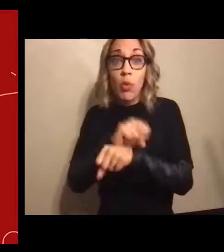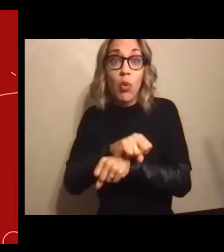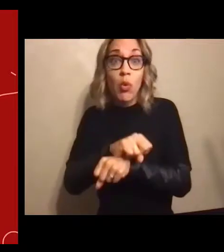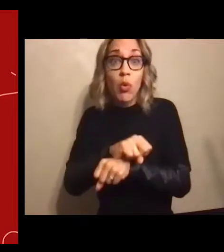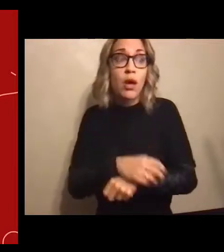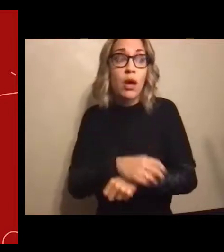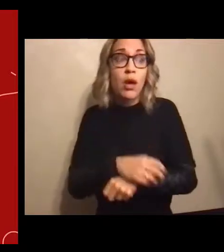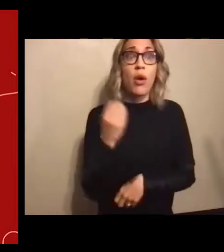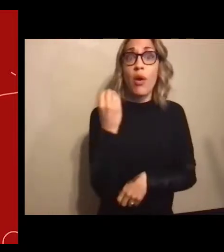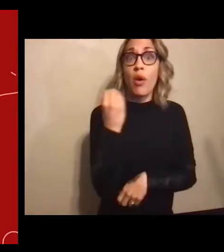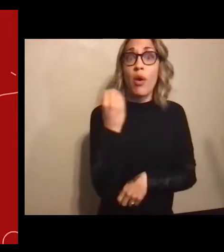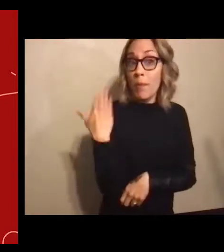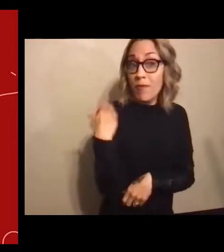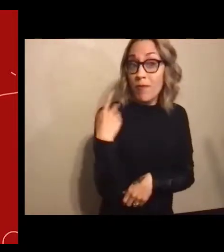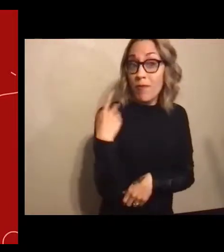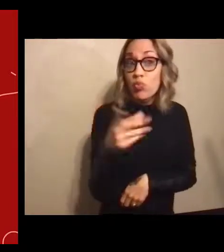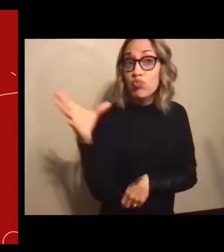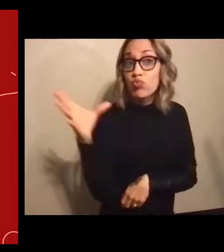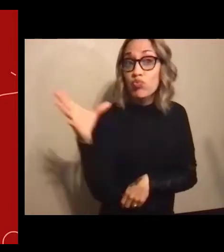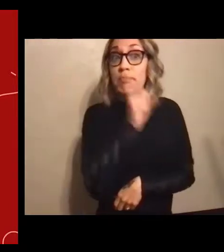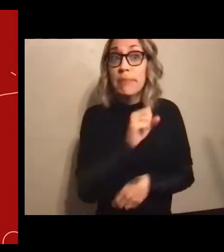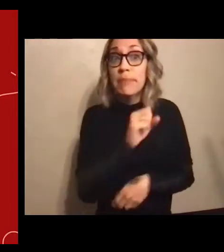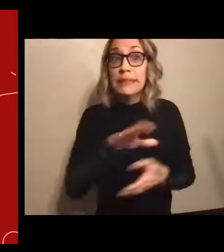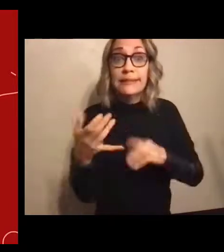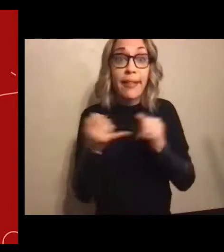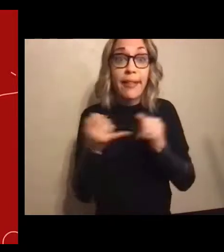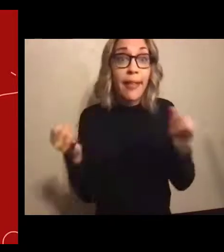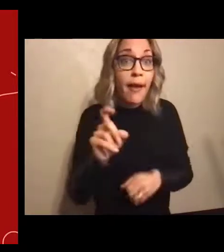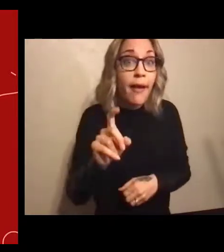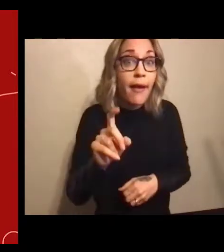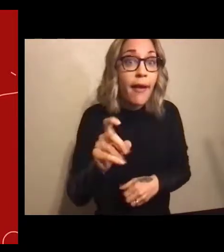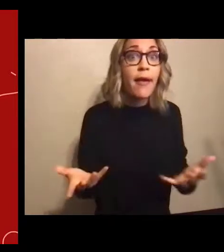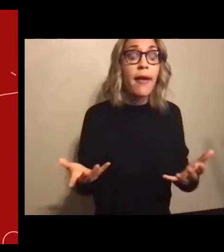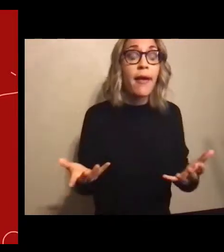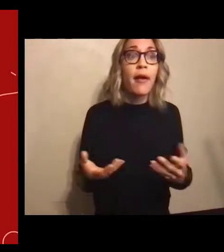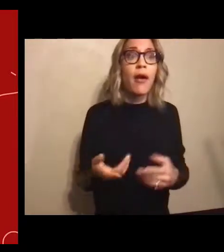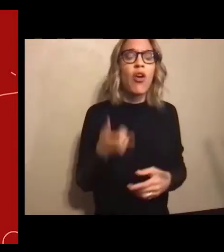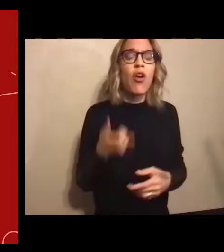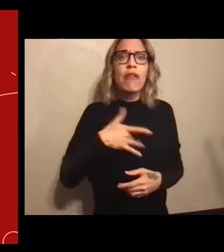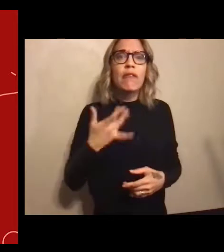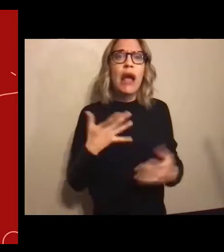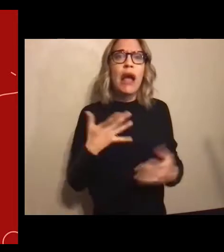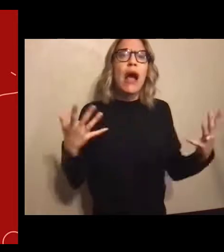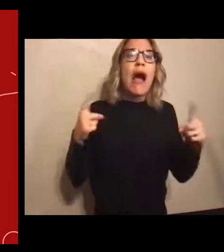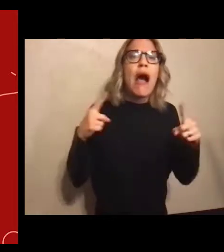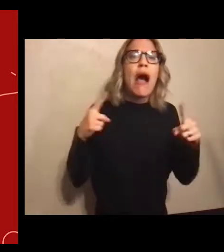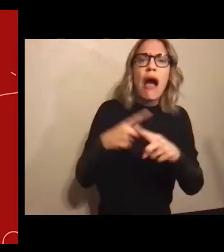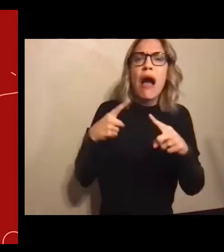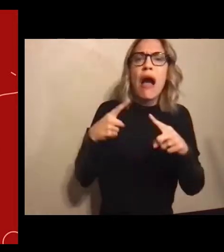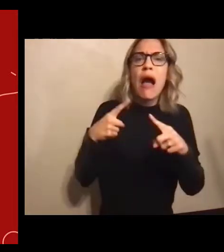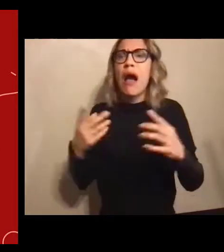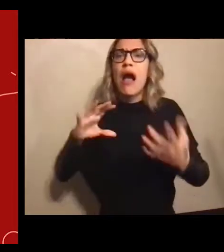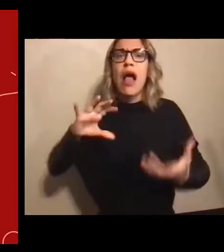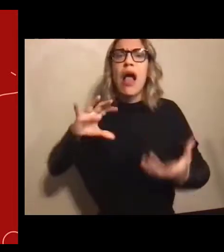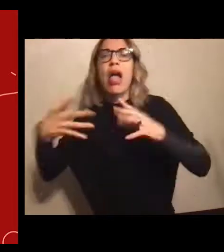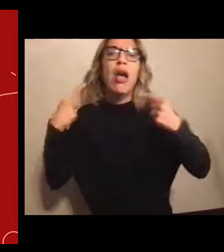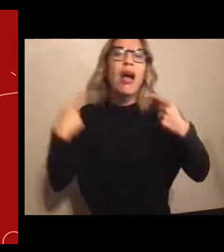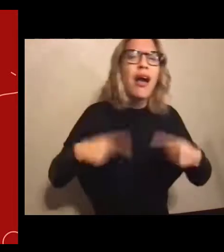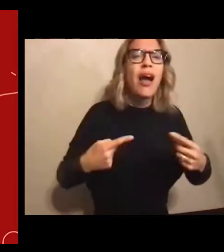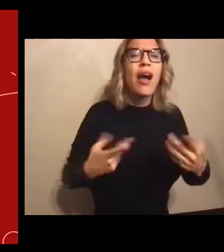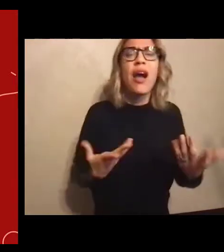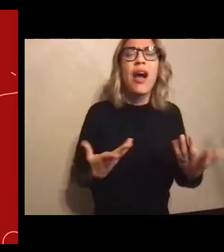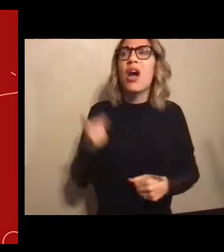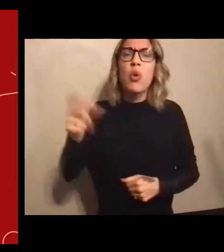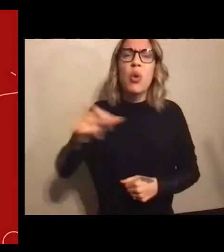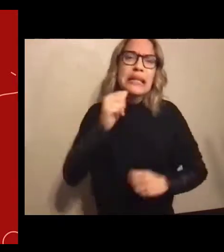Maybe you spent your life missing appointments or missing deadlines. You feel as though nothing